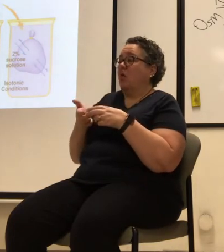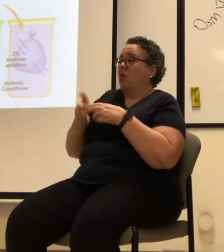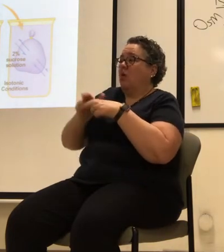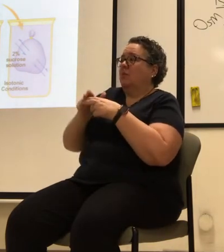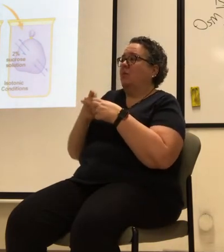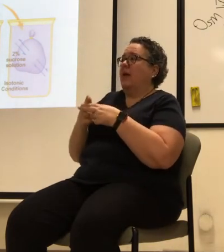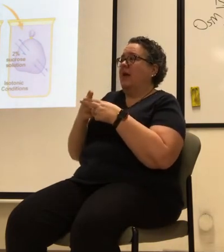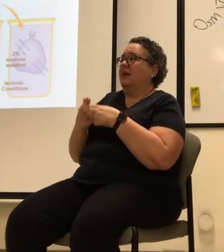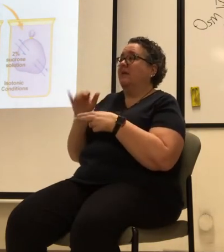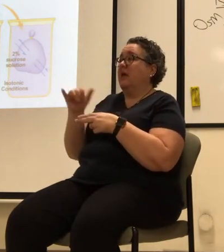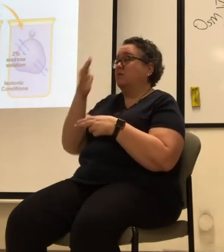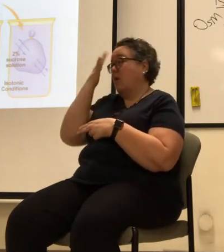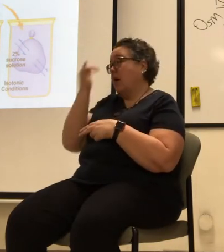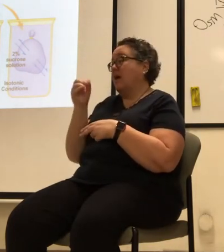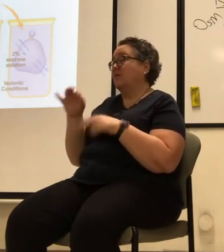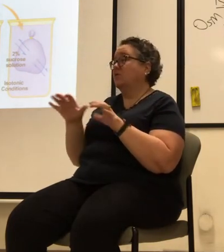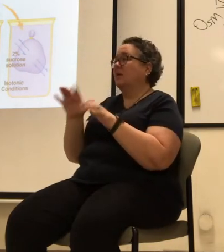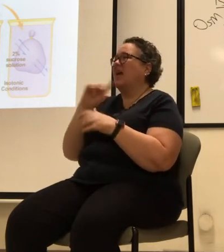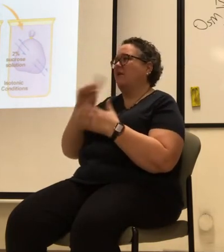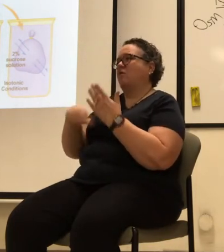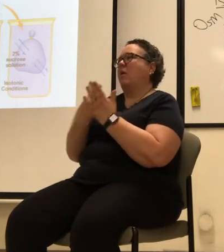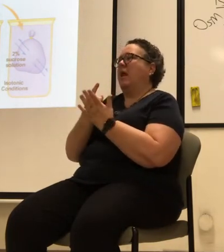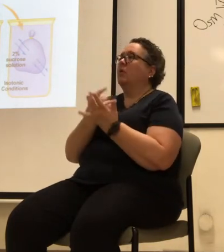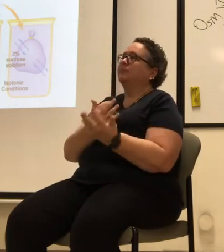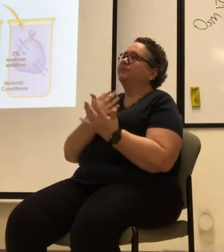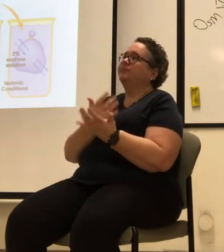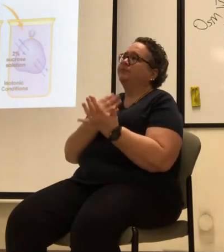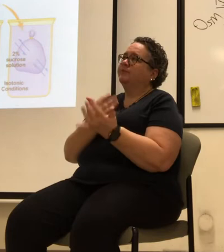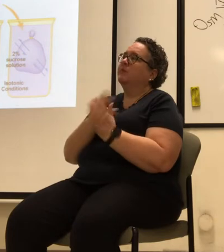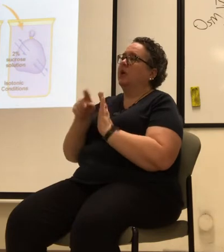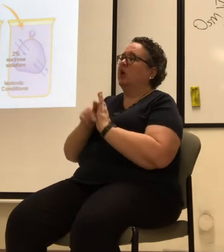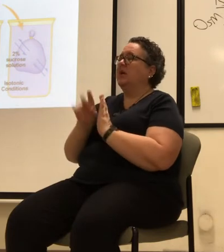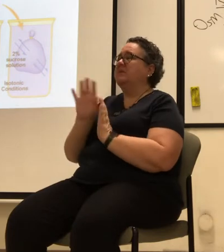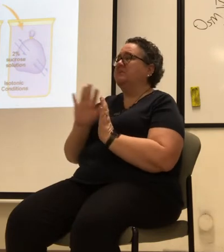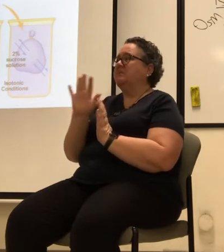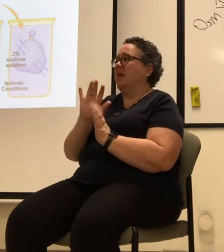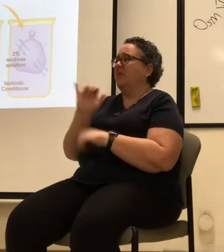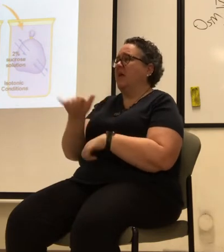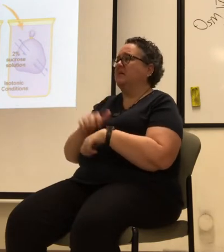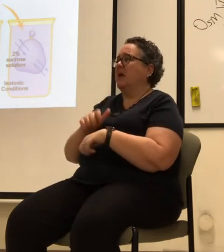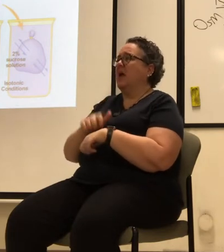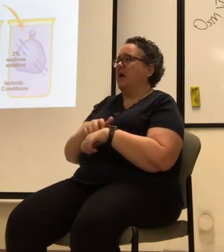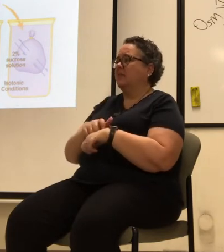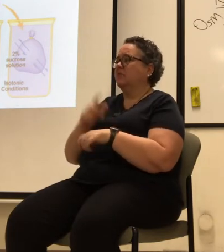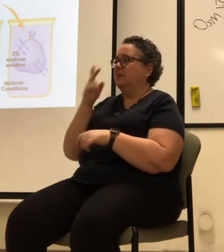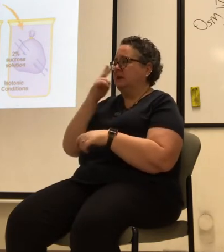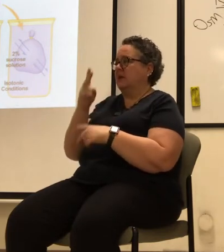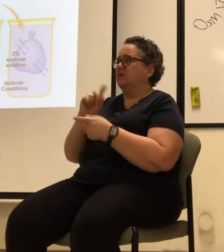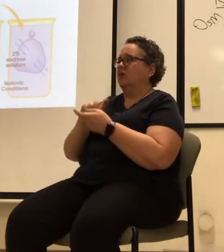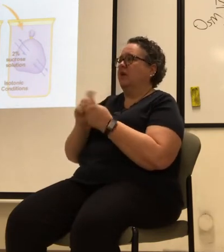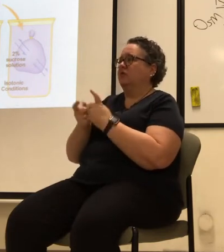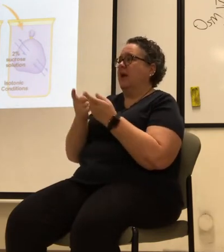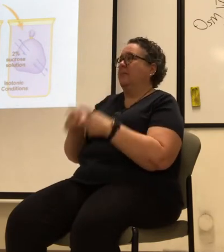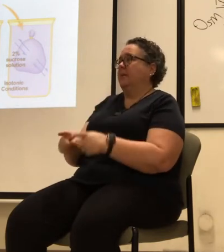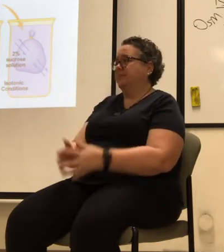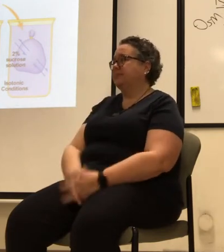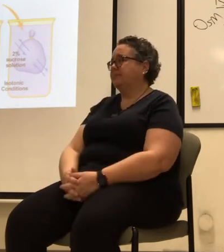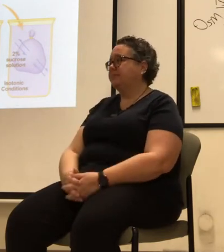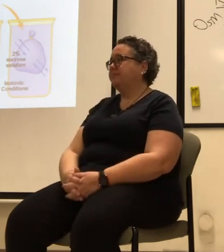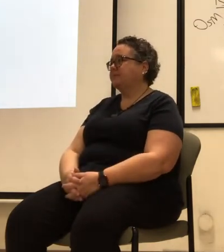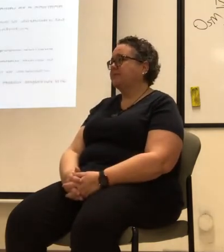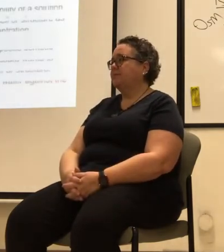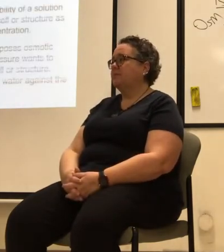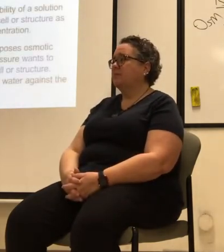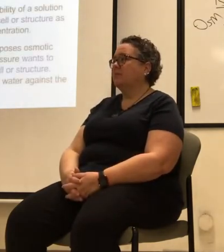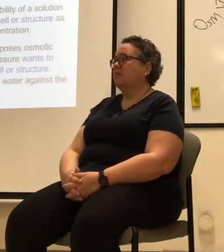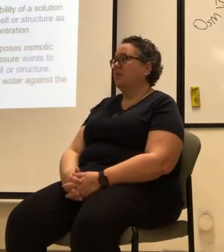if you read your procedure, you're gonna have an hour incubation period, and it takes about that much time to see some kind of change. All right, so that's